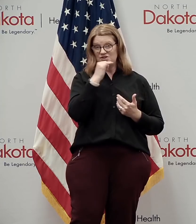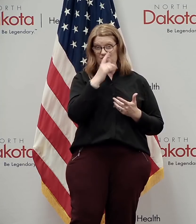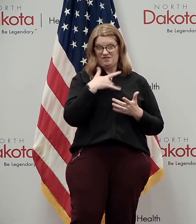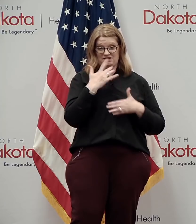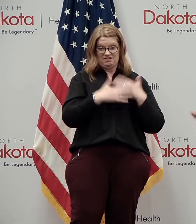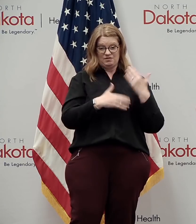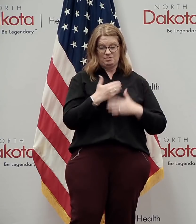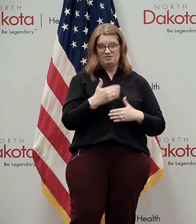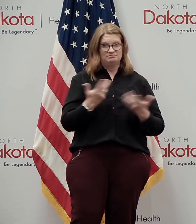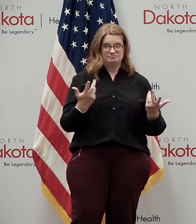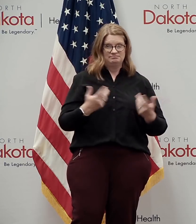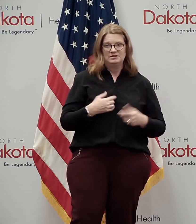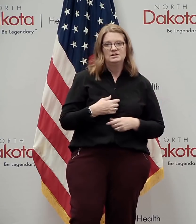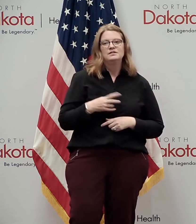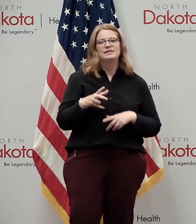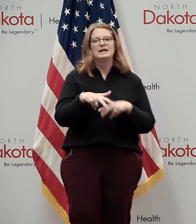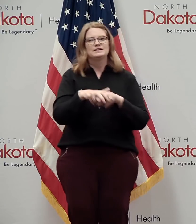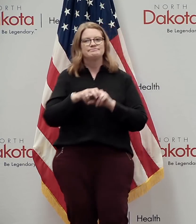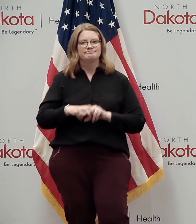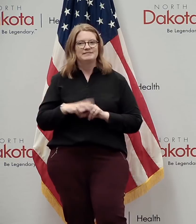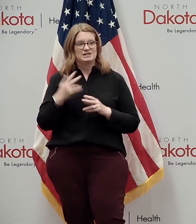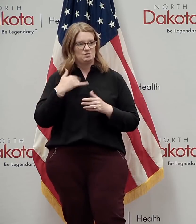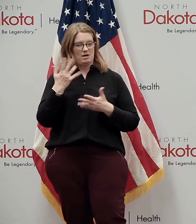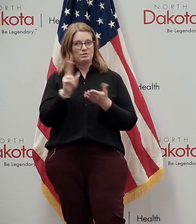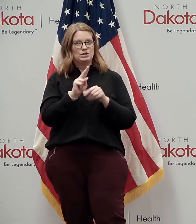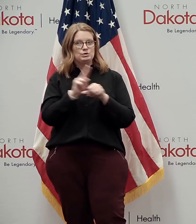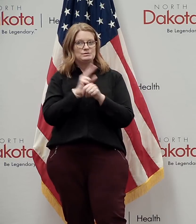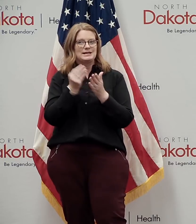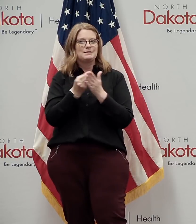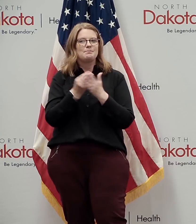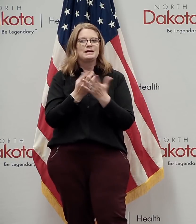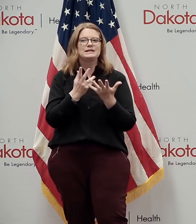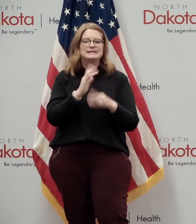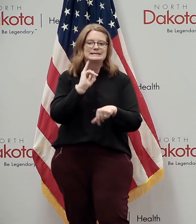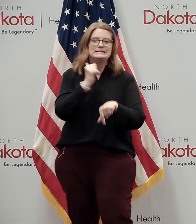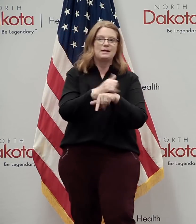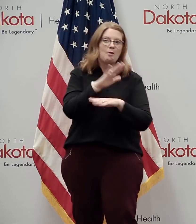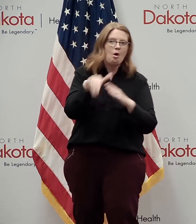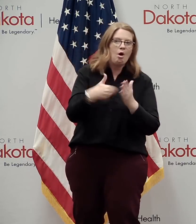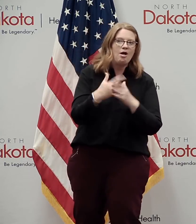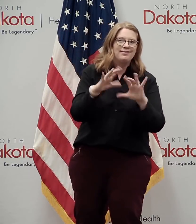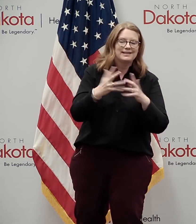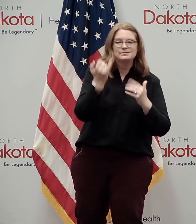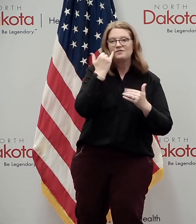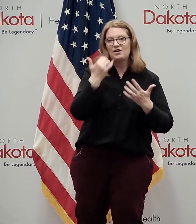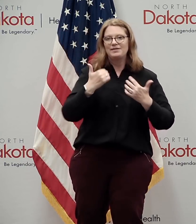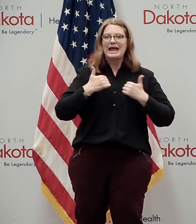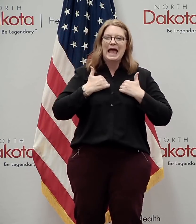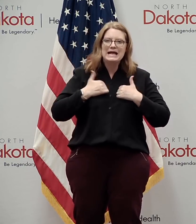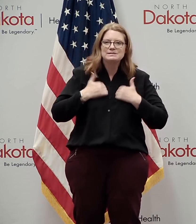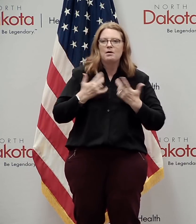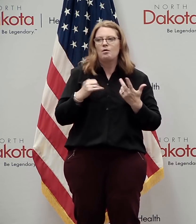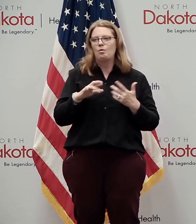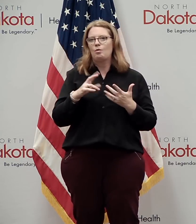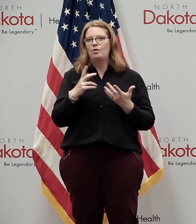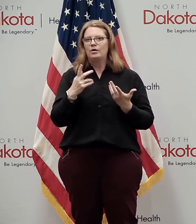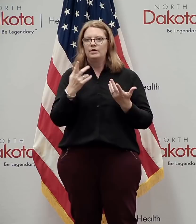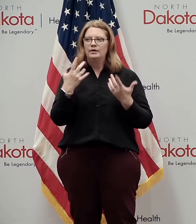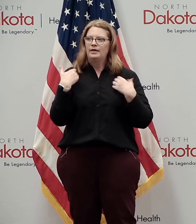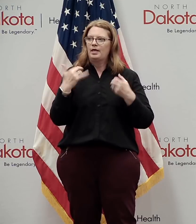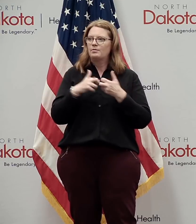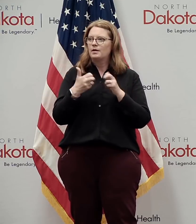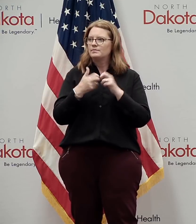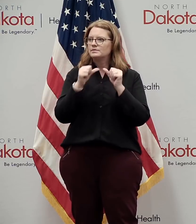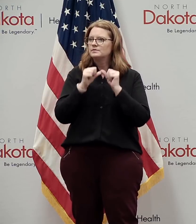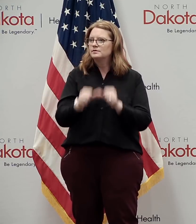we're spending the federal money to rig these classes so that if you've got asthma or a pre-existing condition, I mean, this could